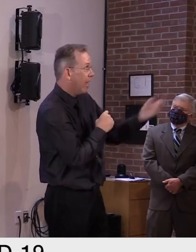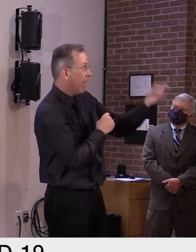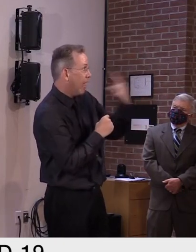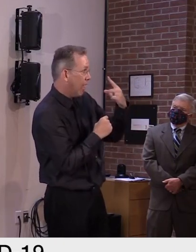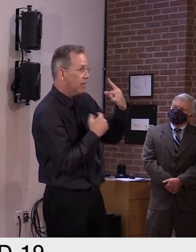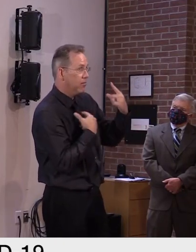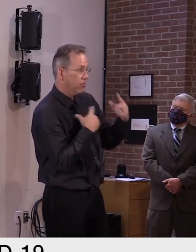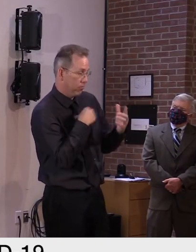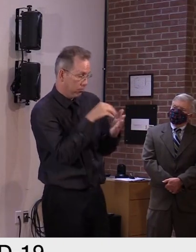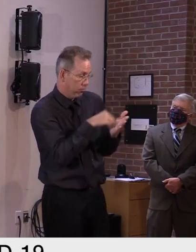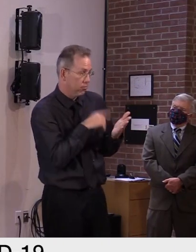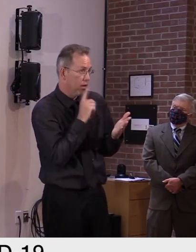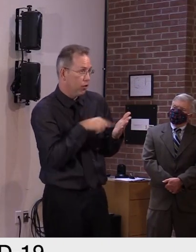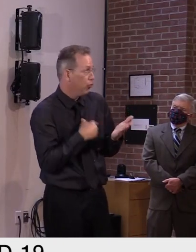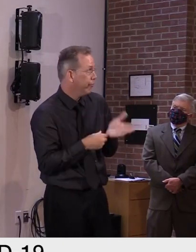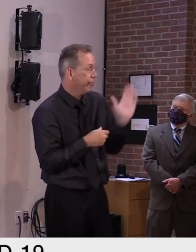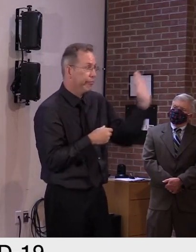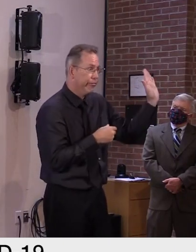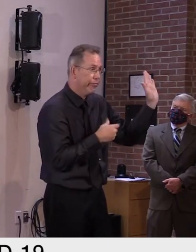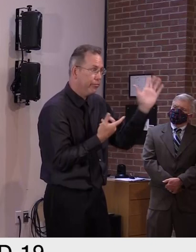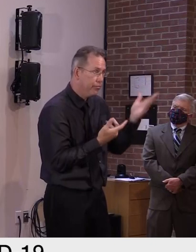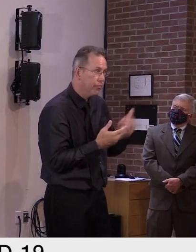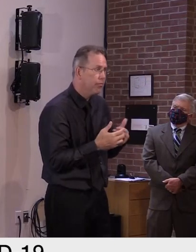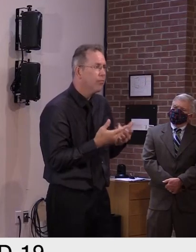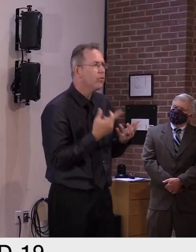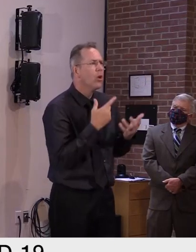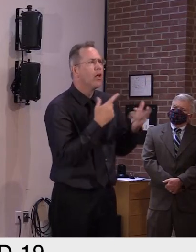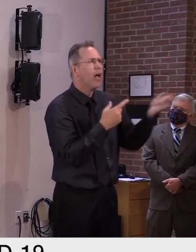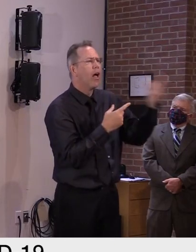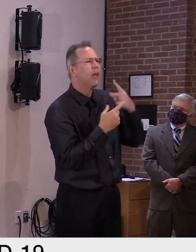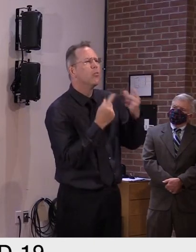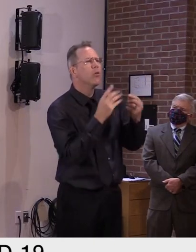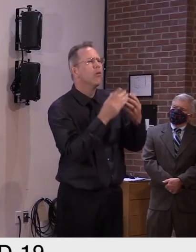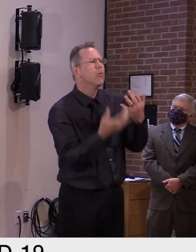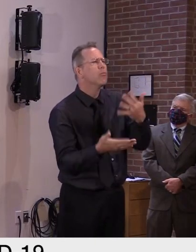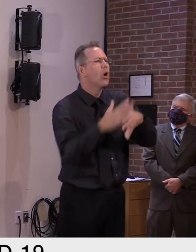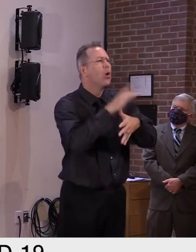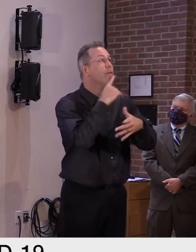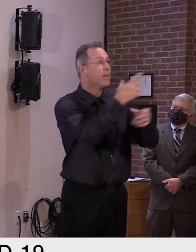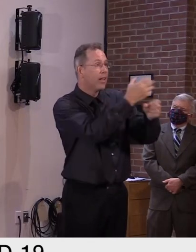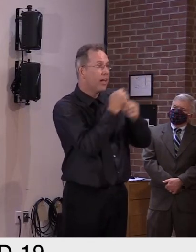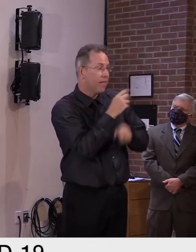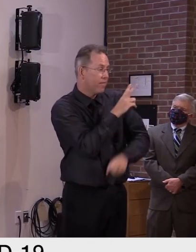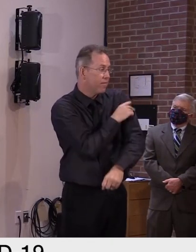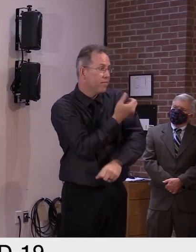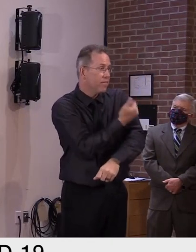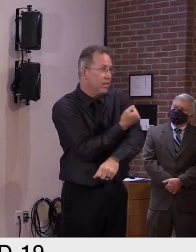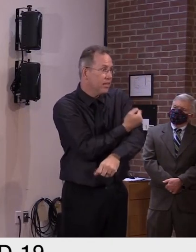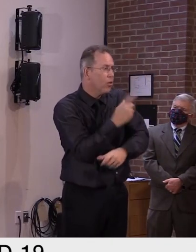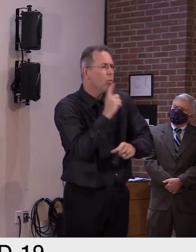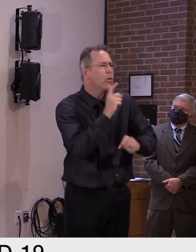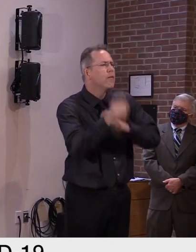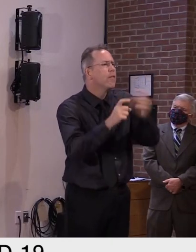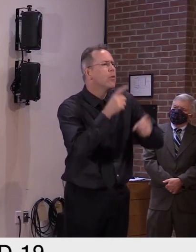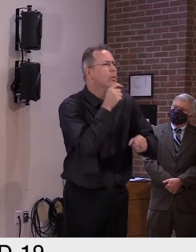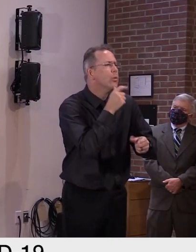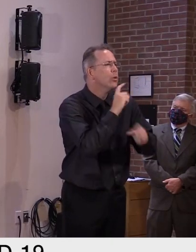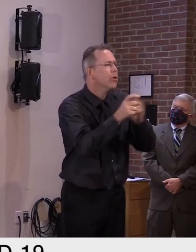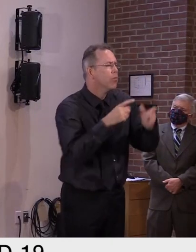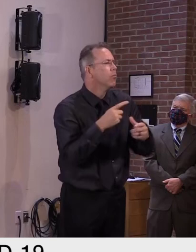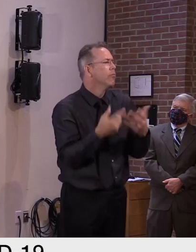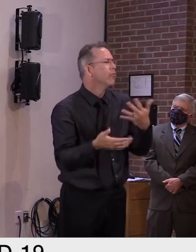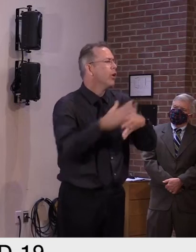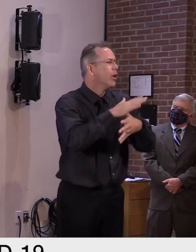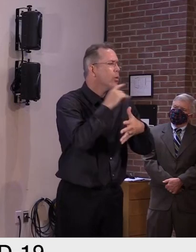prioritization groups and schemes and things of that sort, so they can understand best where the initial sets of doses will